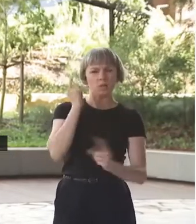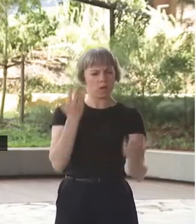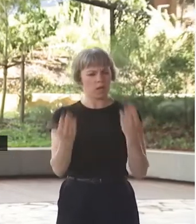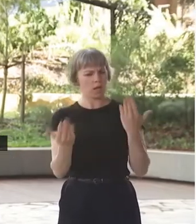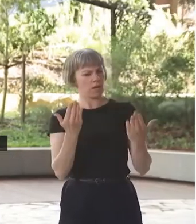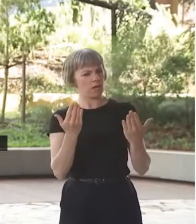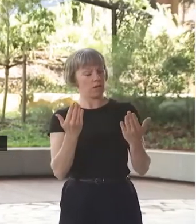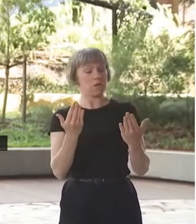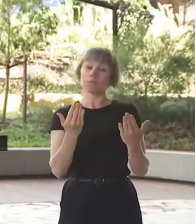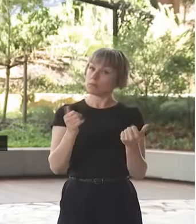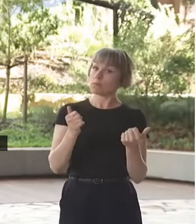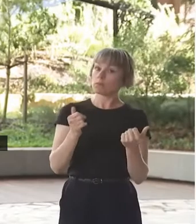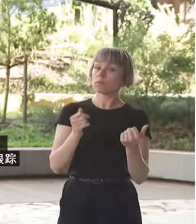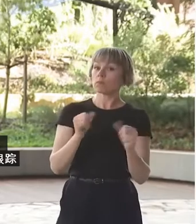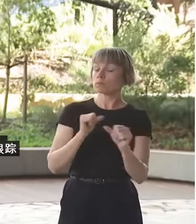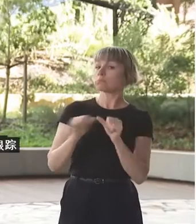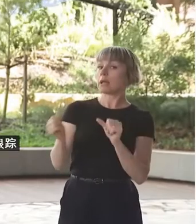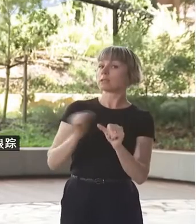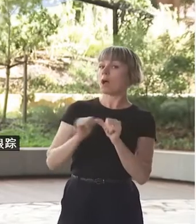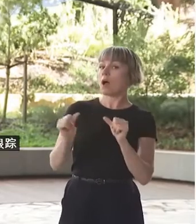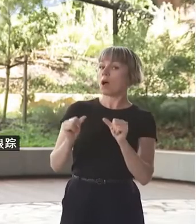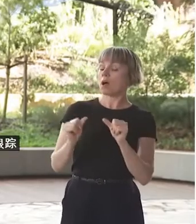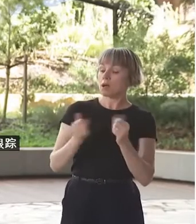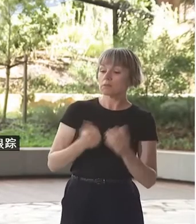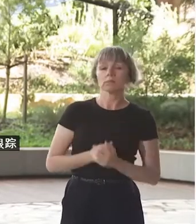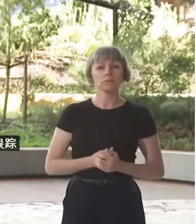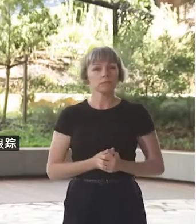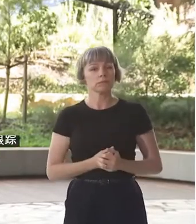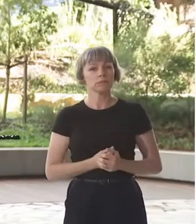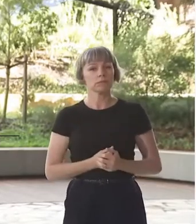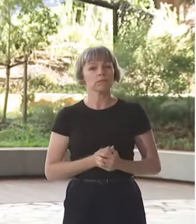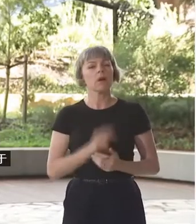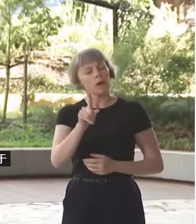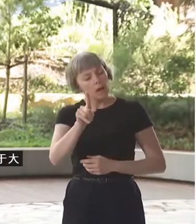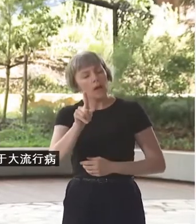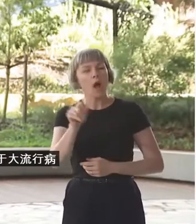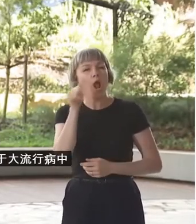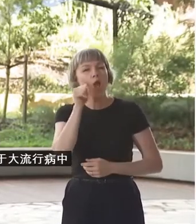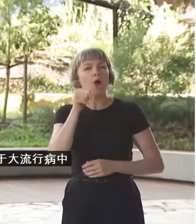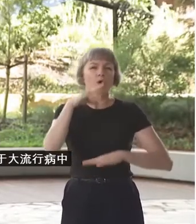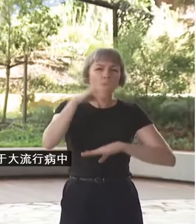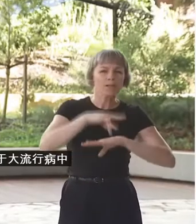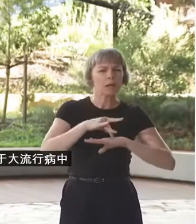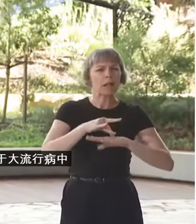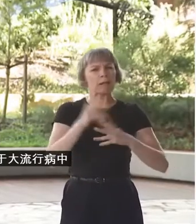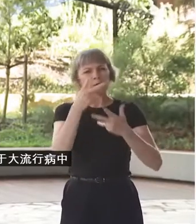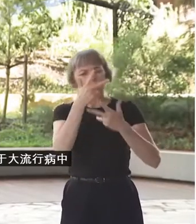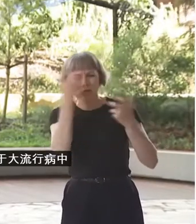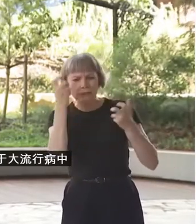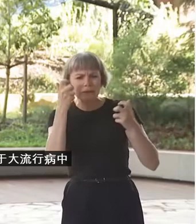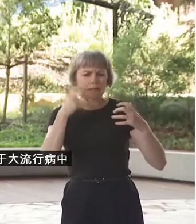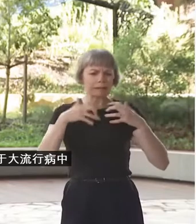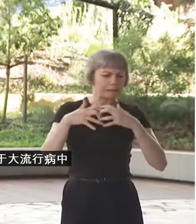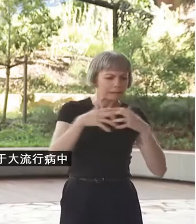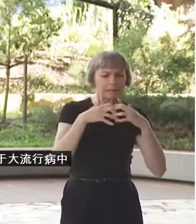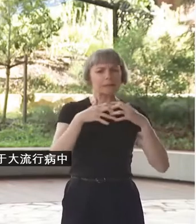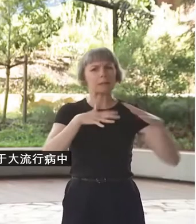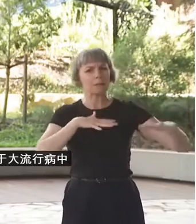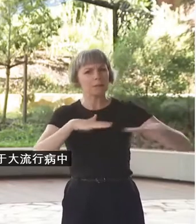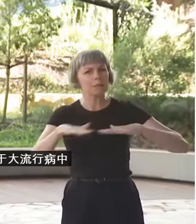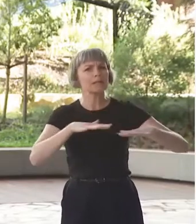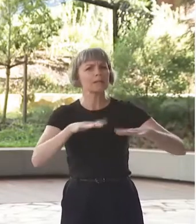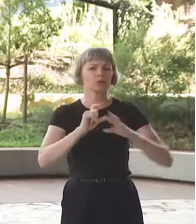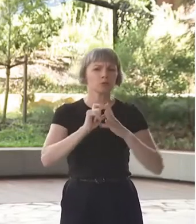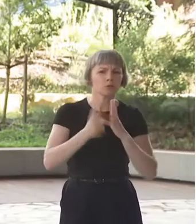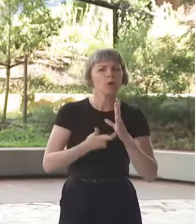don't take that tracking to suggest that the system is not under pressure. We're in a pandemic. All hospital